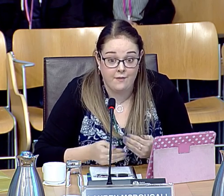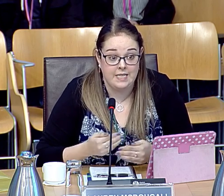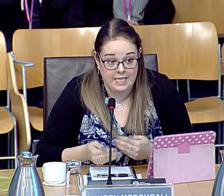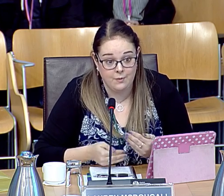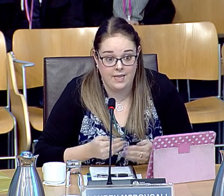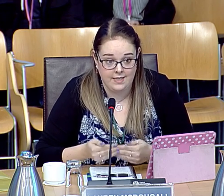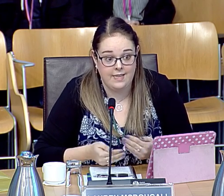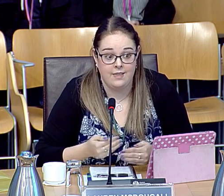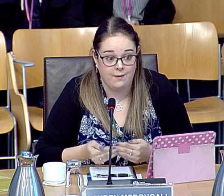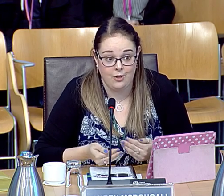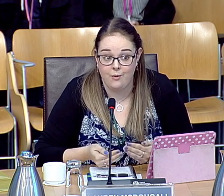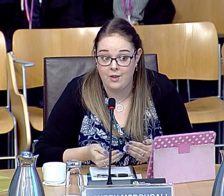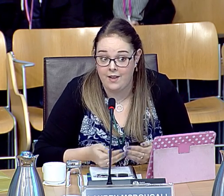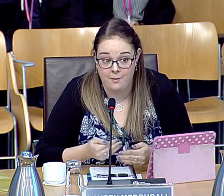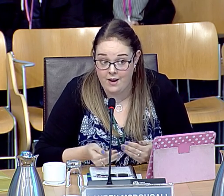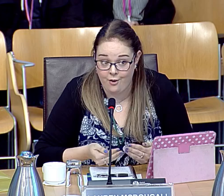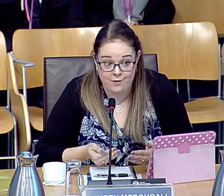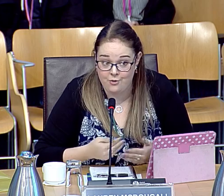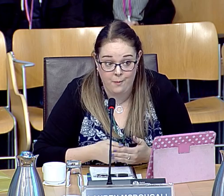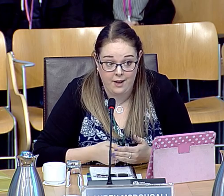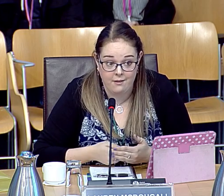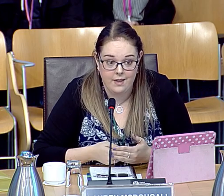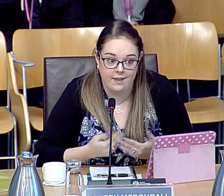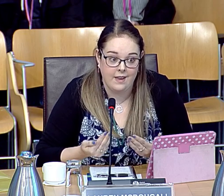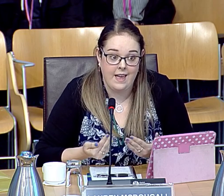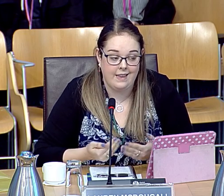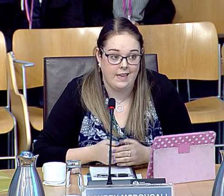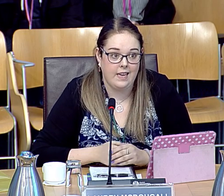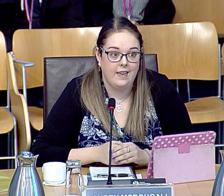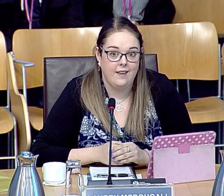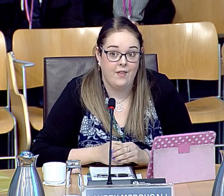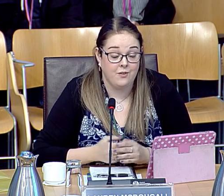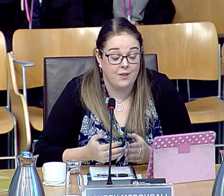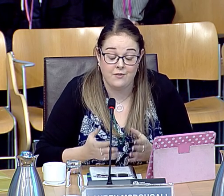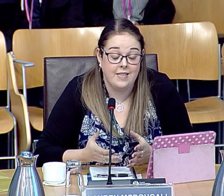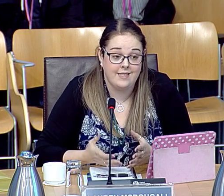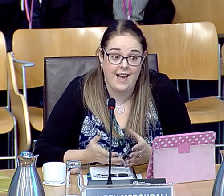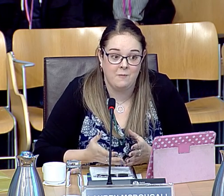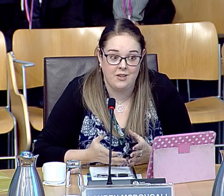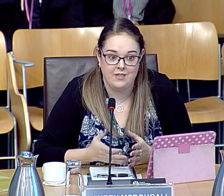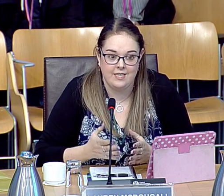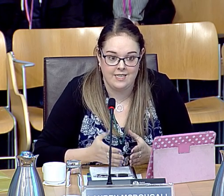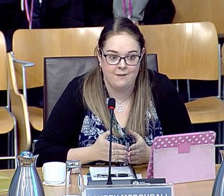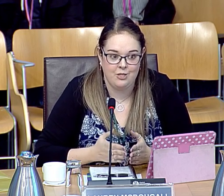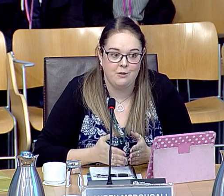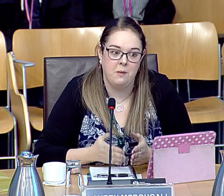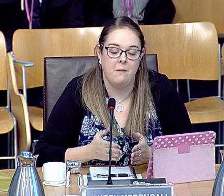to deal with the anxiety that comes along with that, they're better off just dropping out. And I think that's really sad, because the system should be much